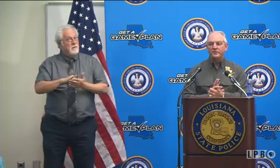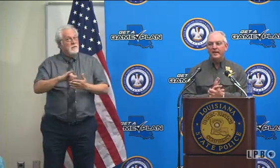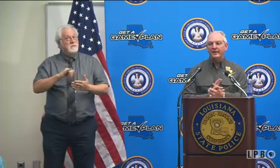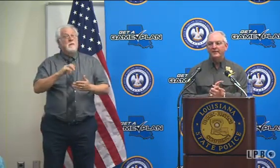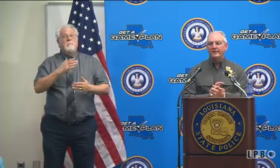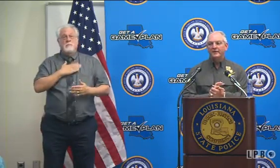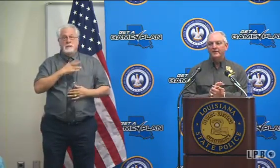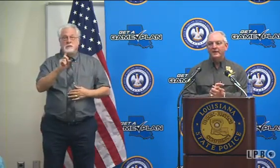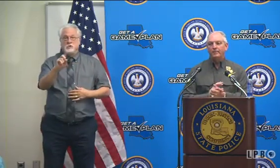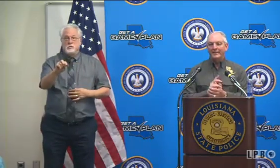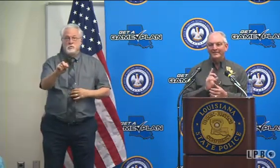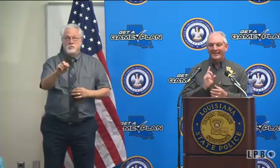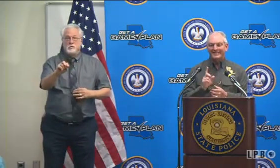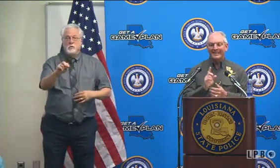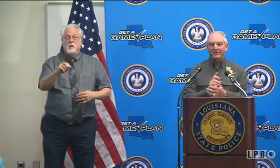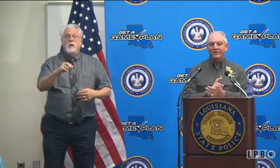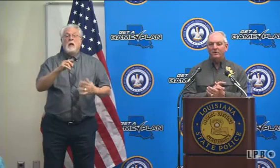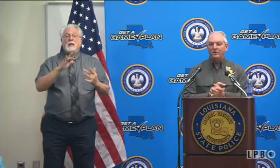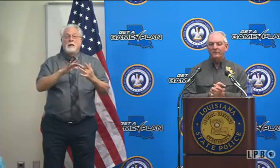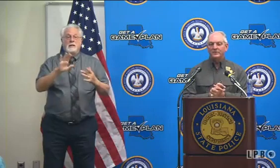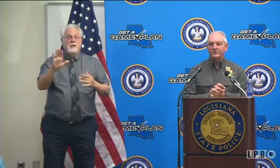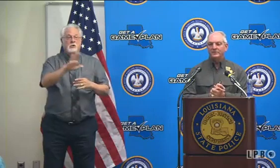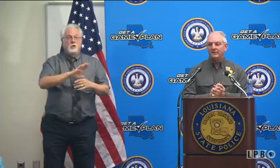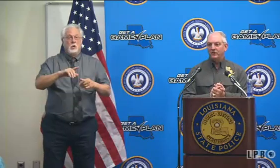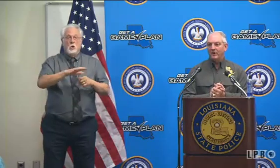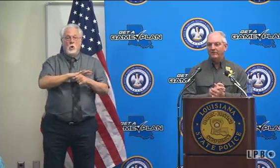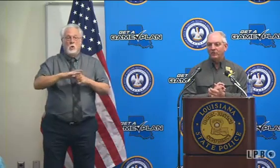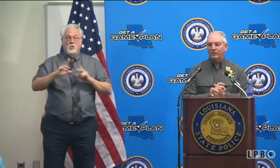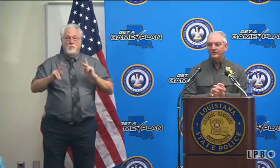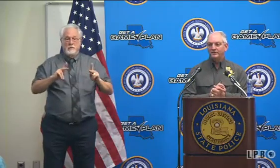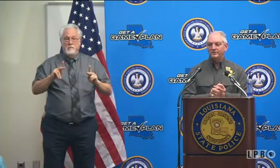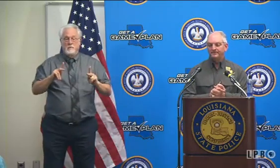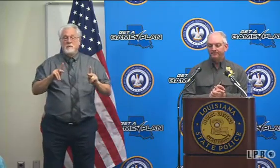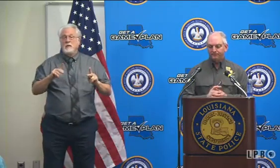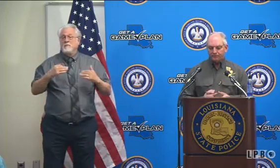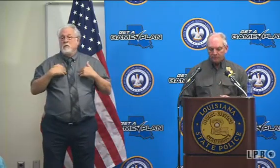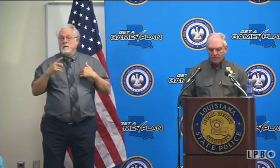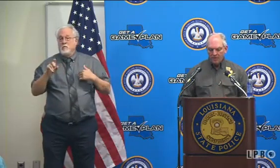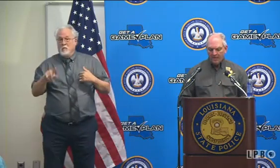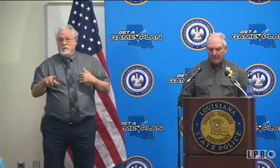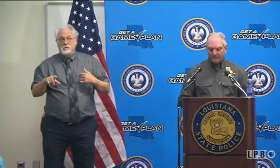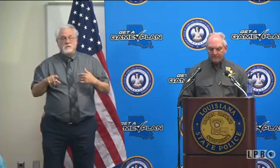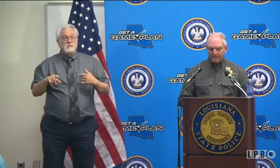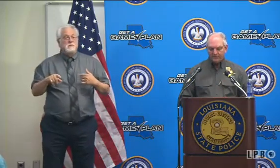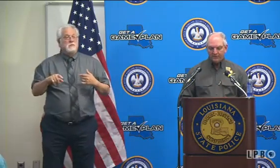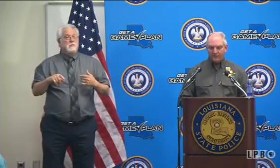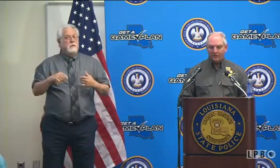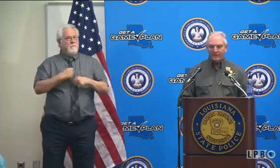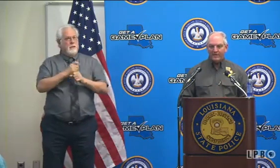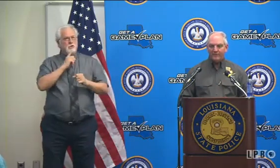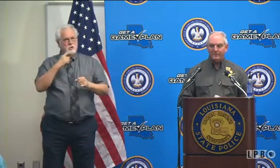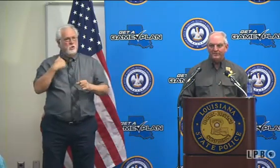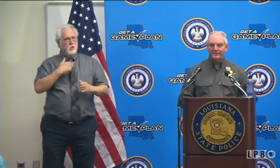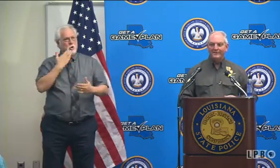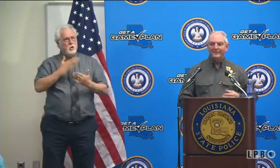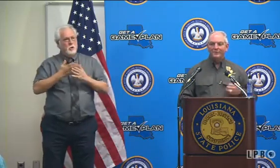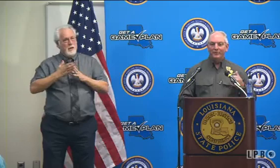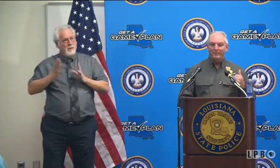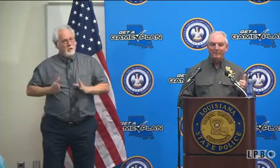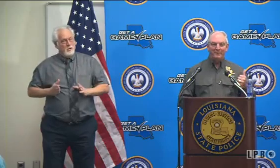Please do that. Please contact your local officials if you have questions. Let's make sure that we're good